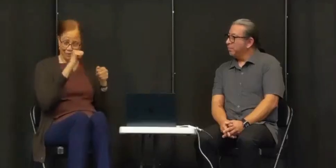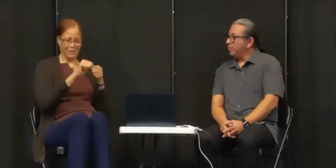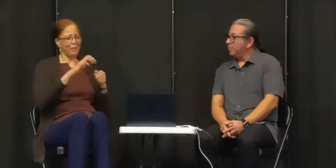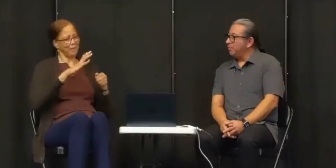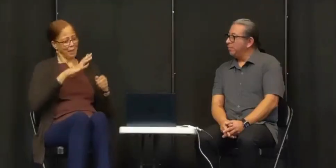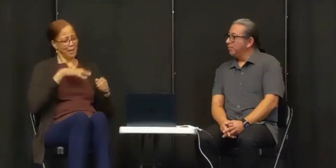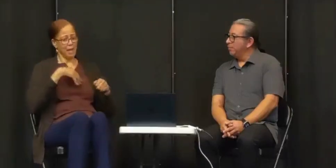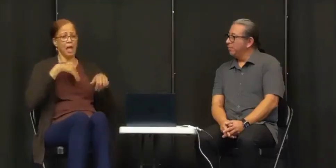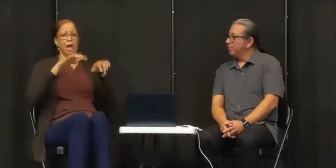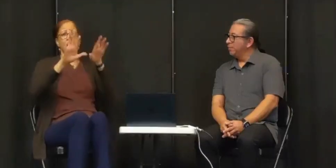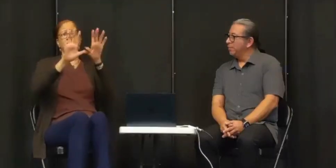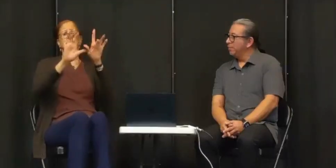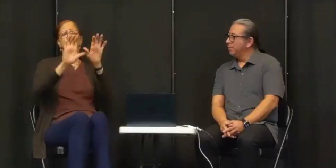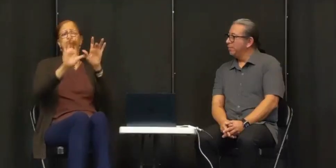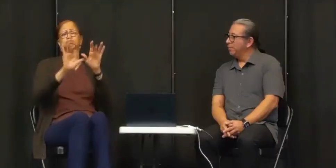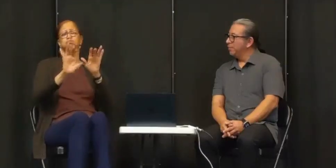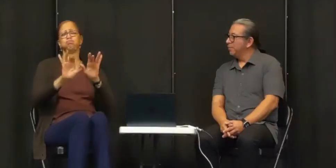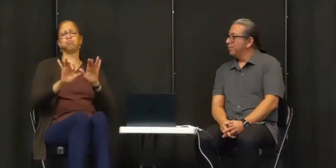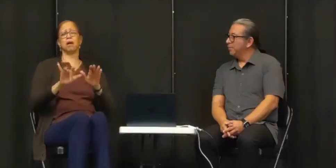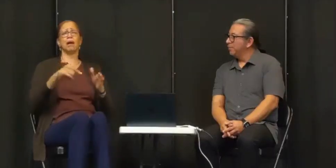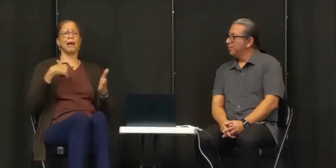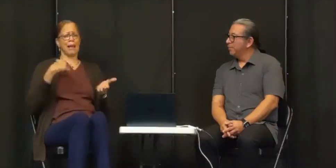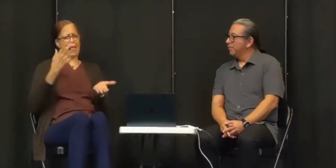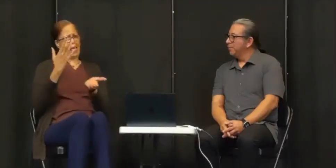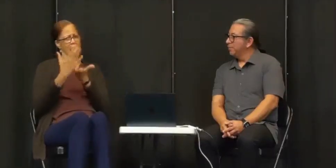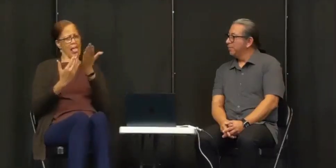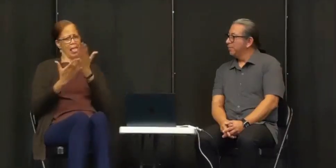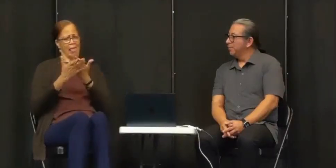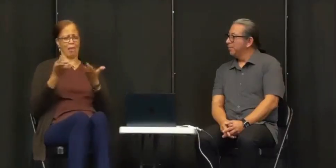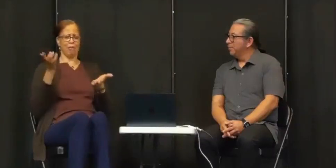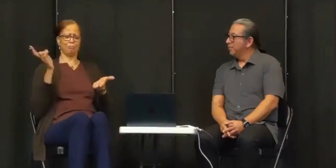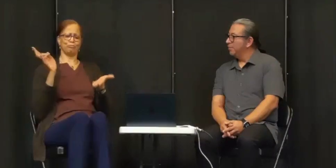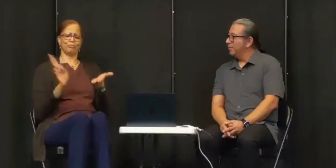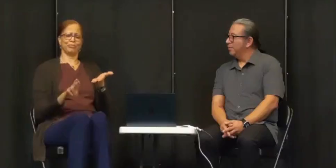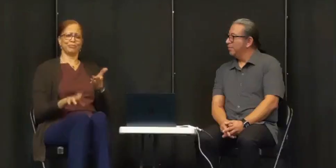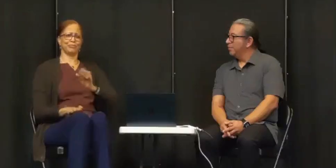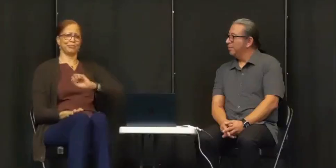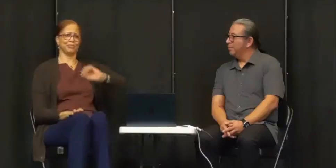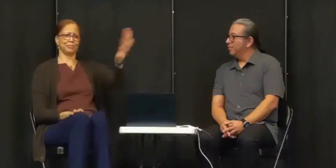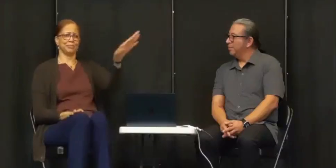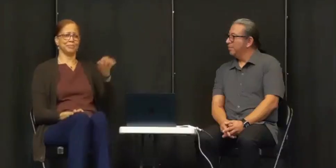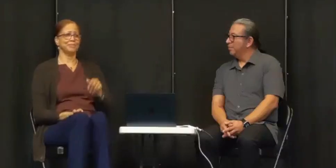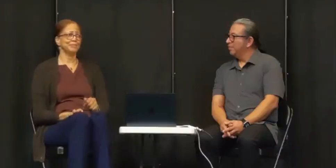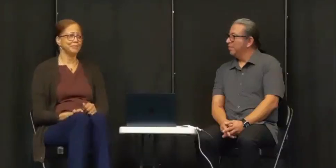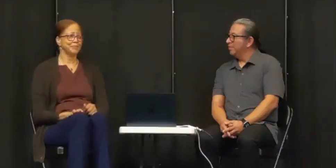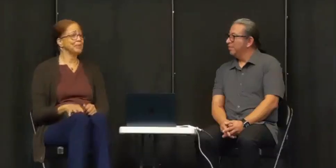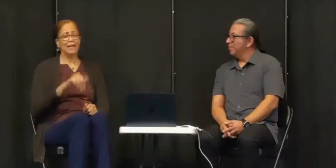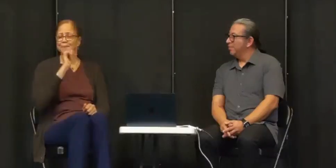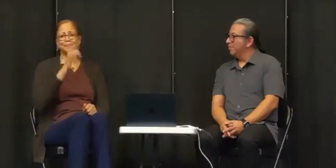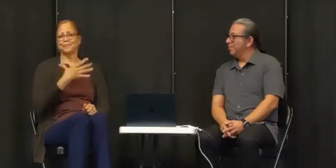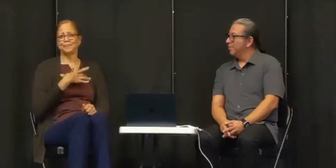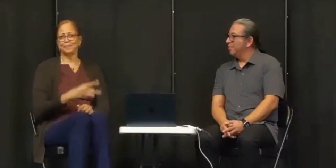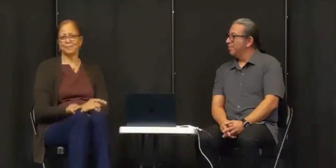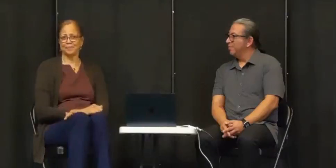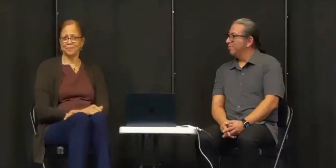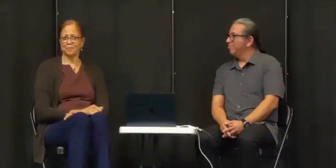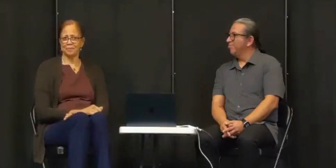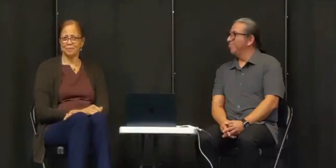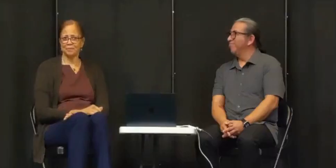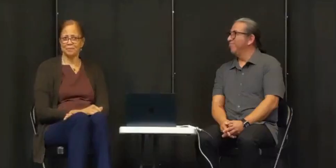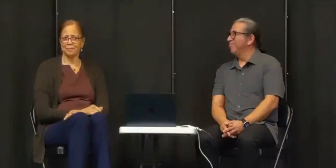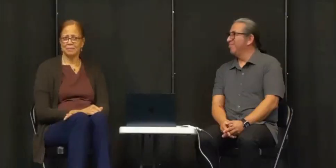end. And so I was like, okay, all right. So I wrote her, I hand wrote her a letter, and I sent it with a stamp in the